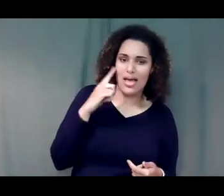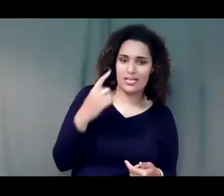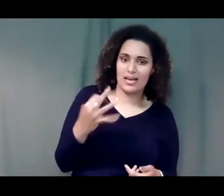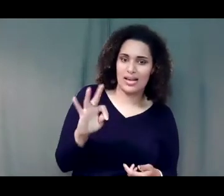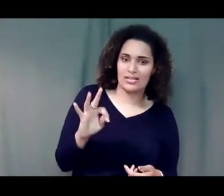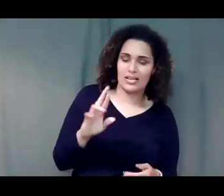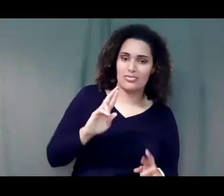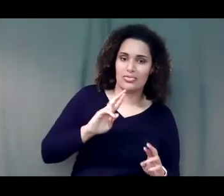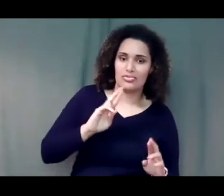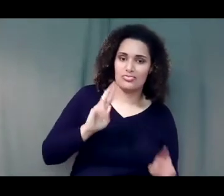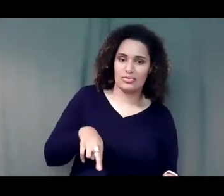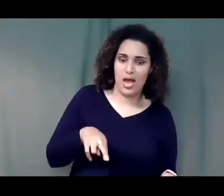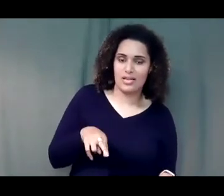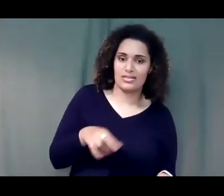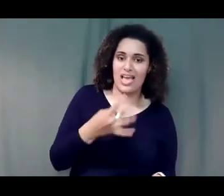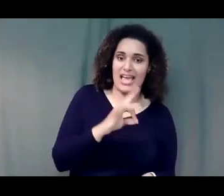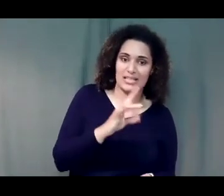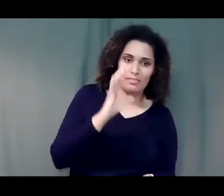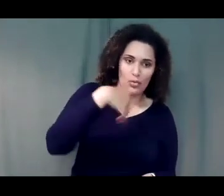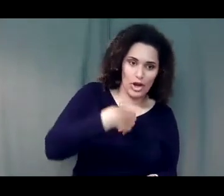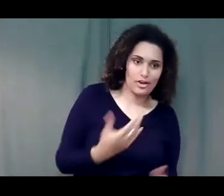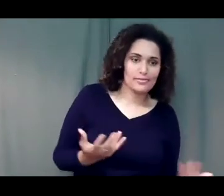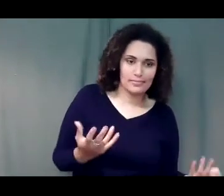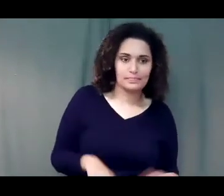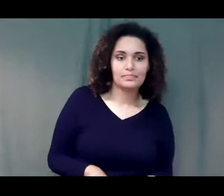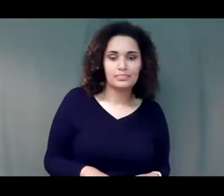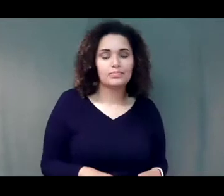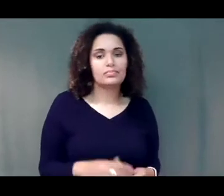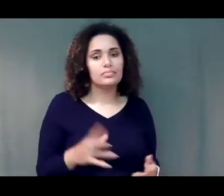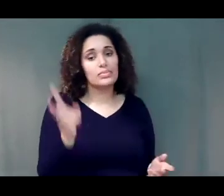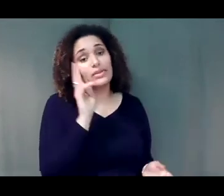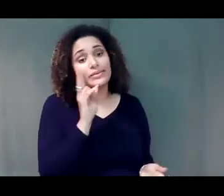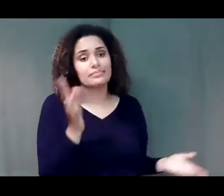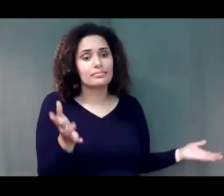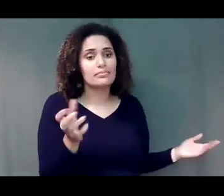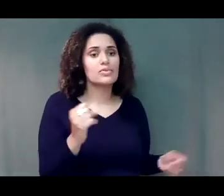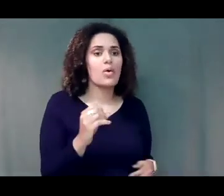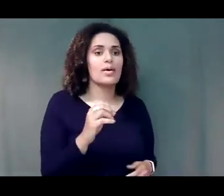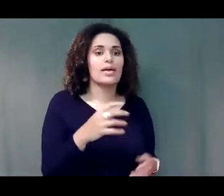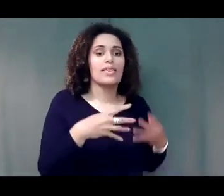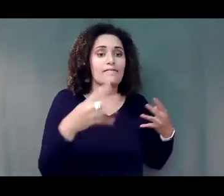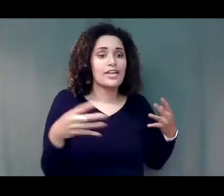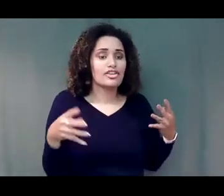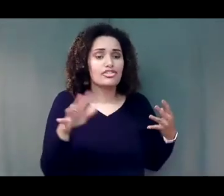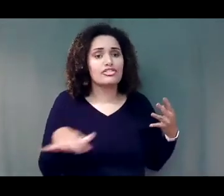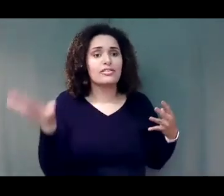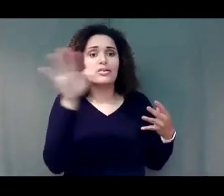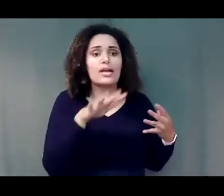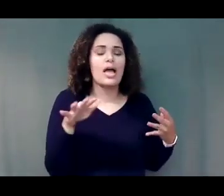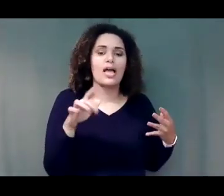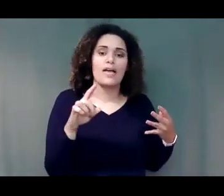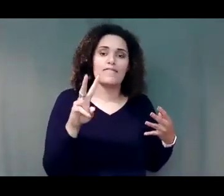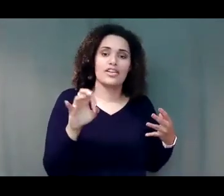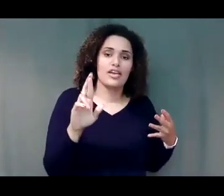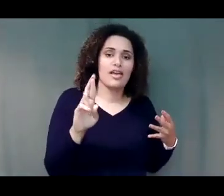to 18 being weird. Anyway. So we'll see. So otherwise, in the vineyard, Viognier has a reputation for